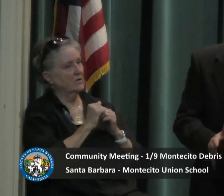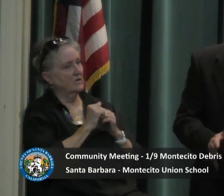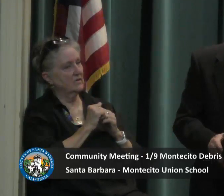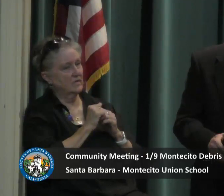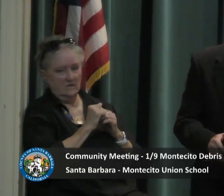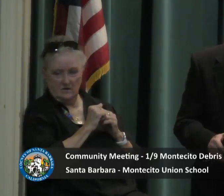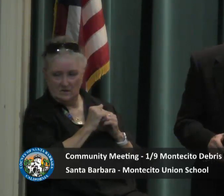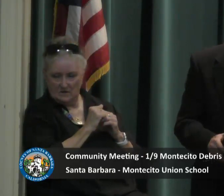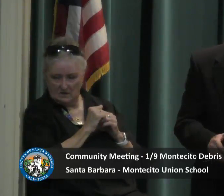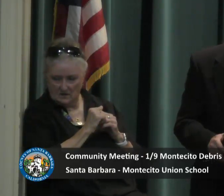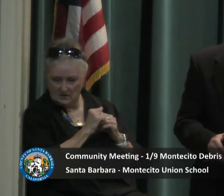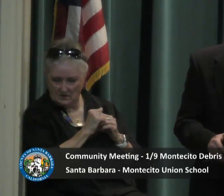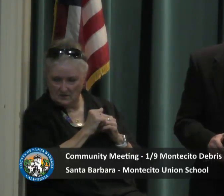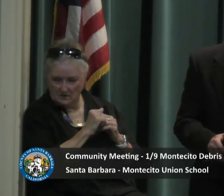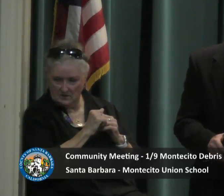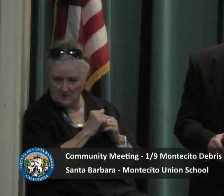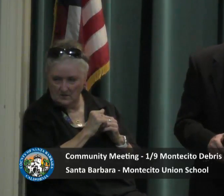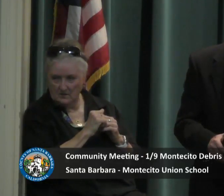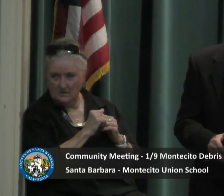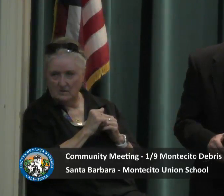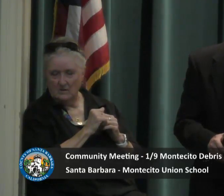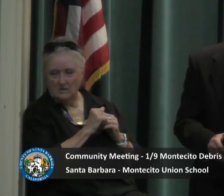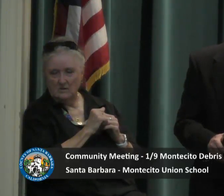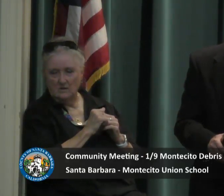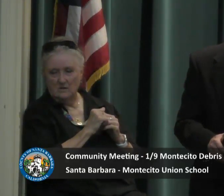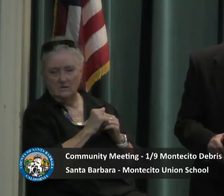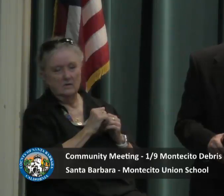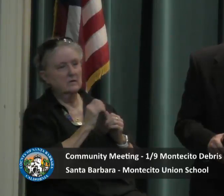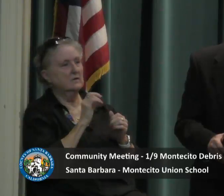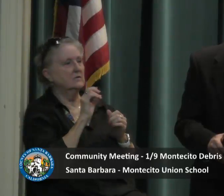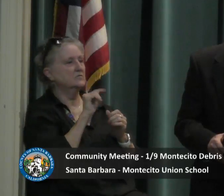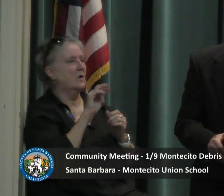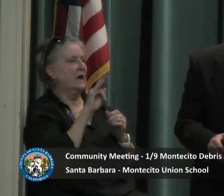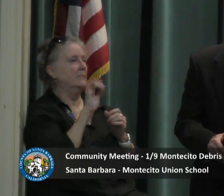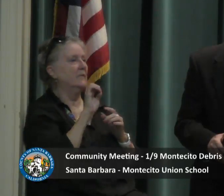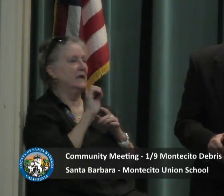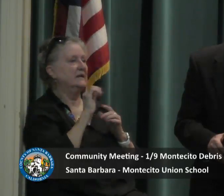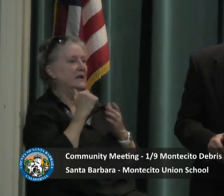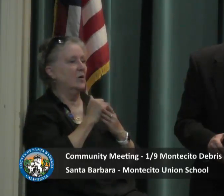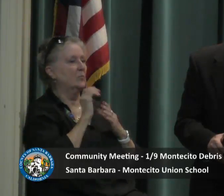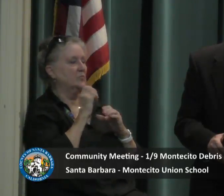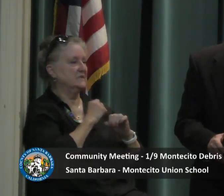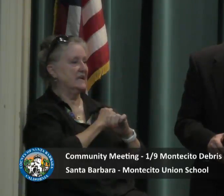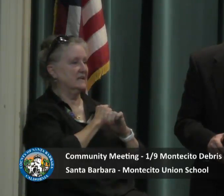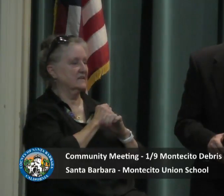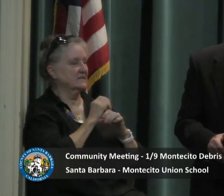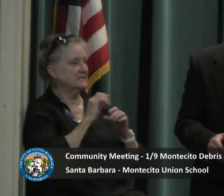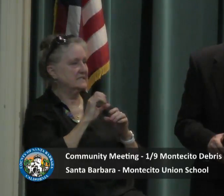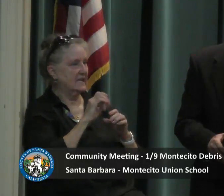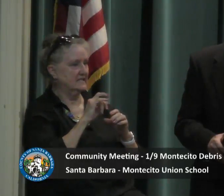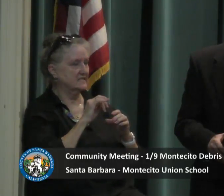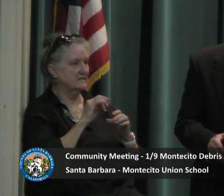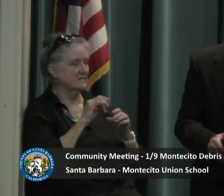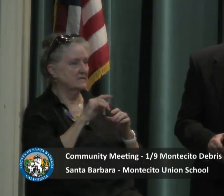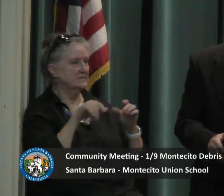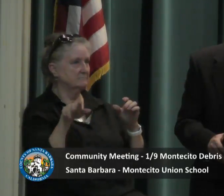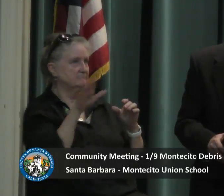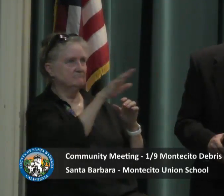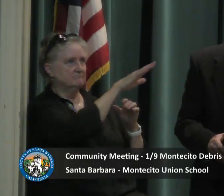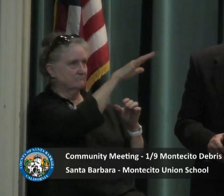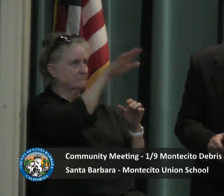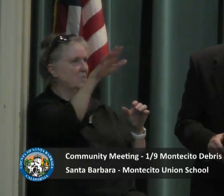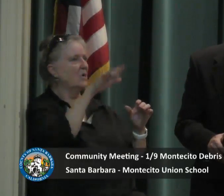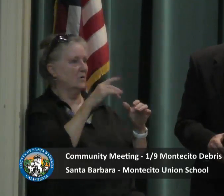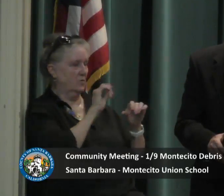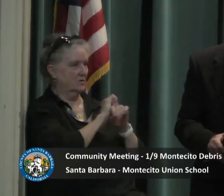tribe to work together to help protect the sites up and down the creeks and across. We'll